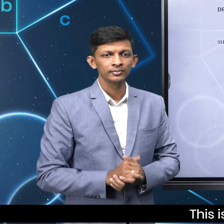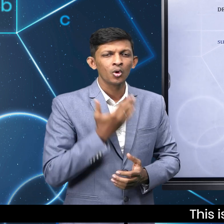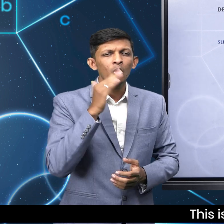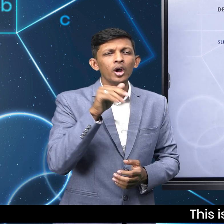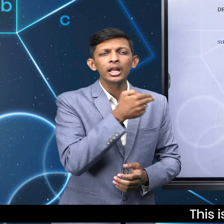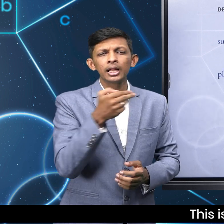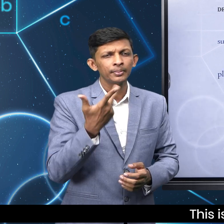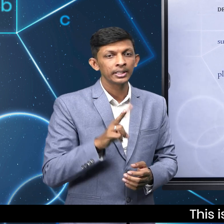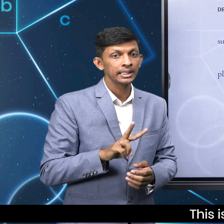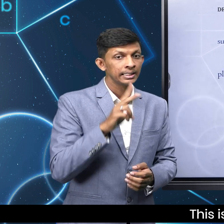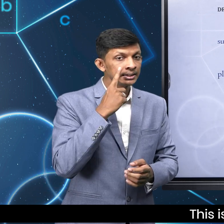This is called visual illusion.